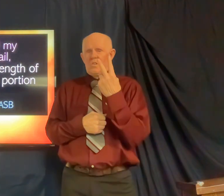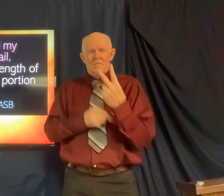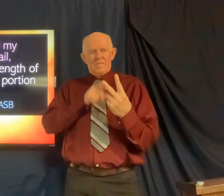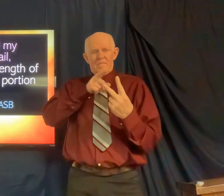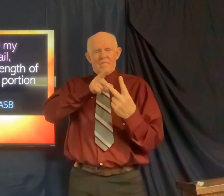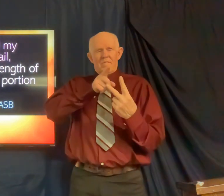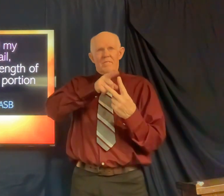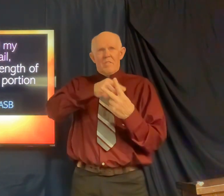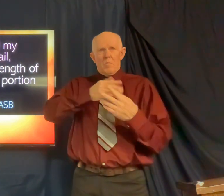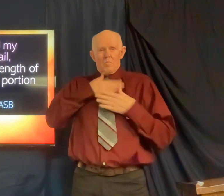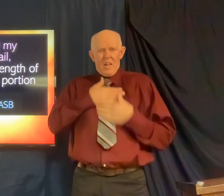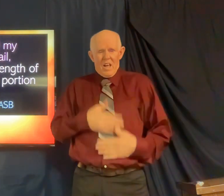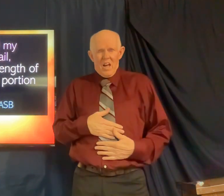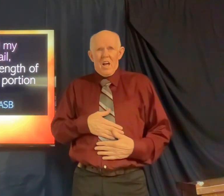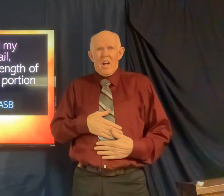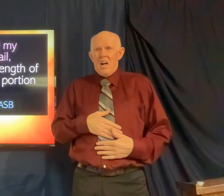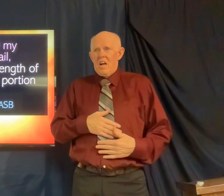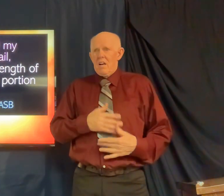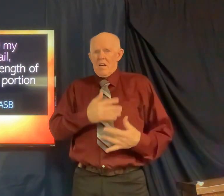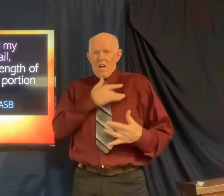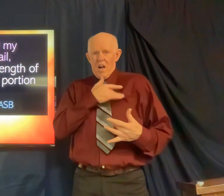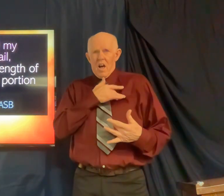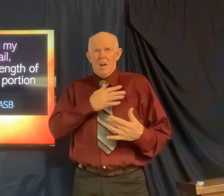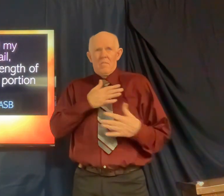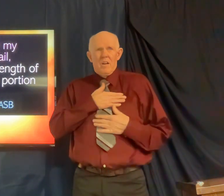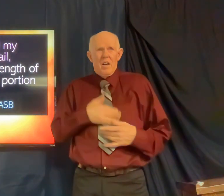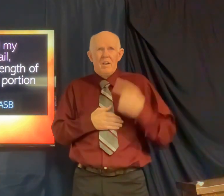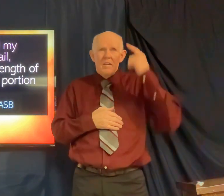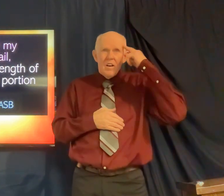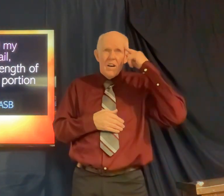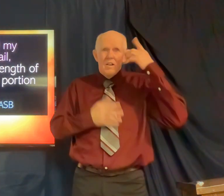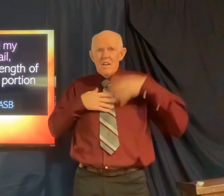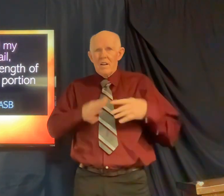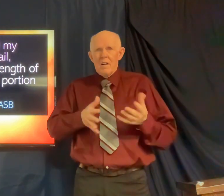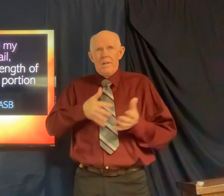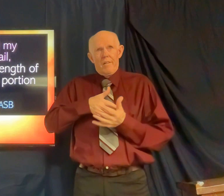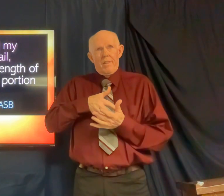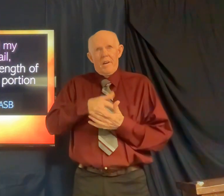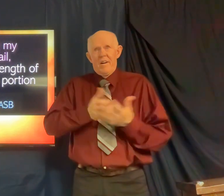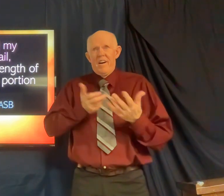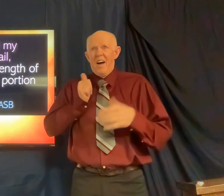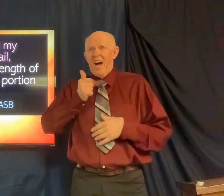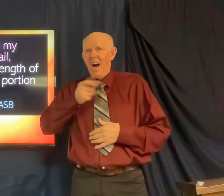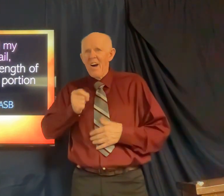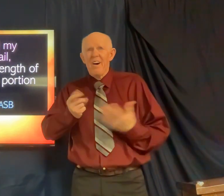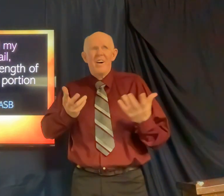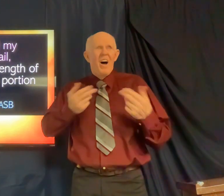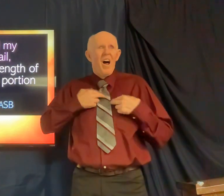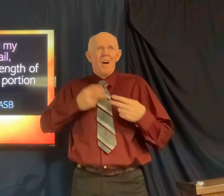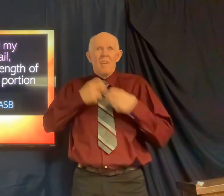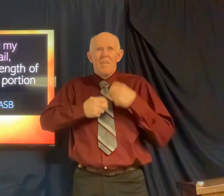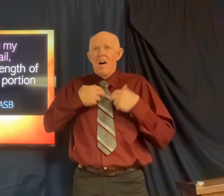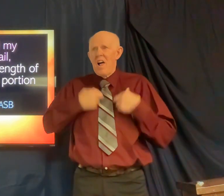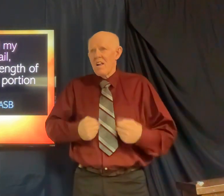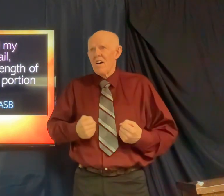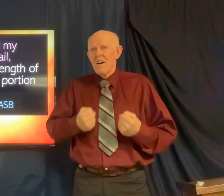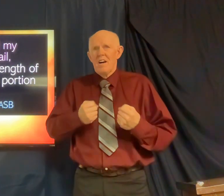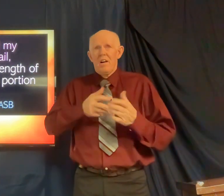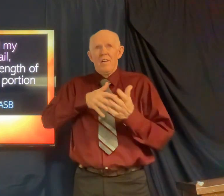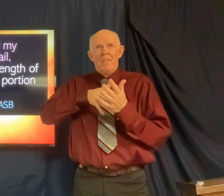We have two things, our body, our heart, our mind, it's all weak. We age,